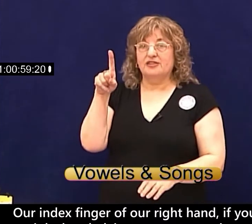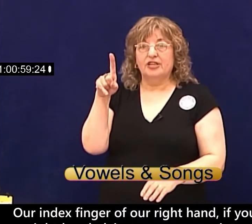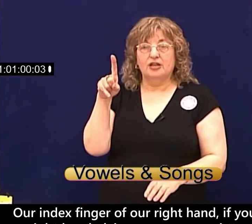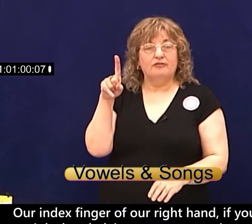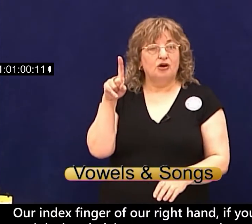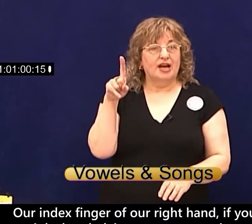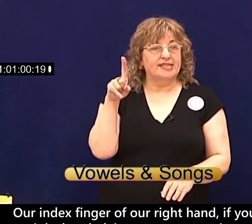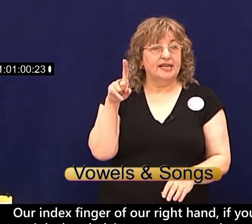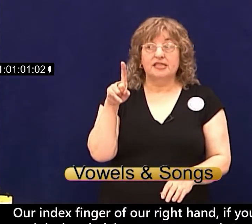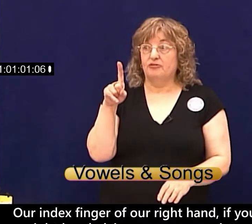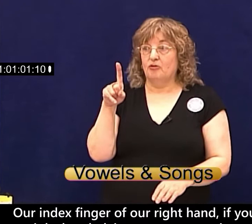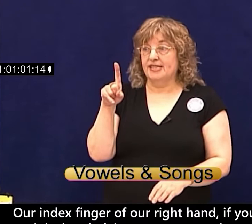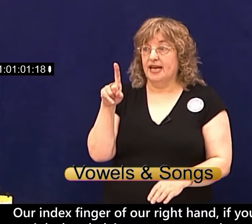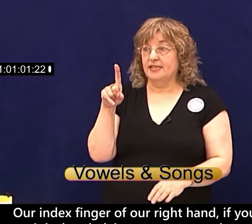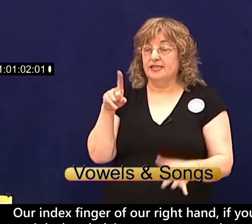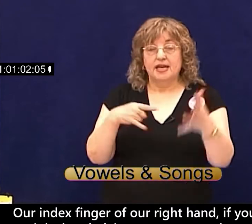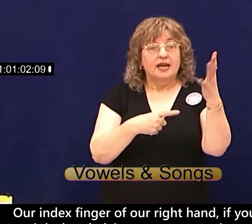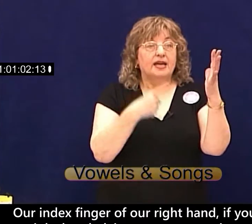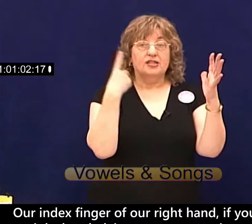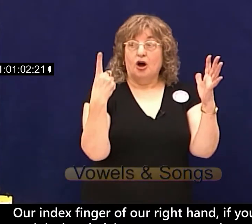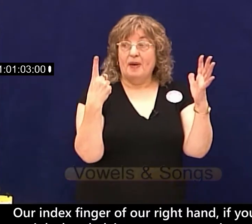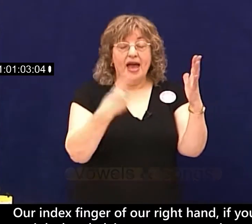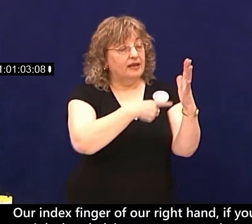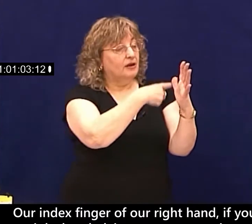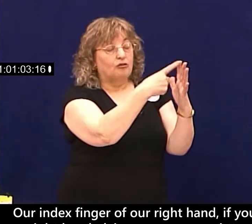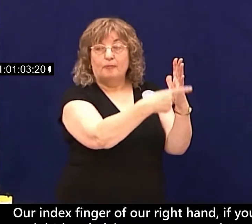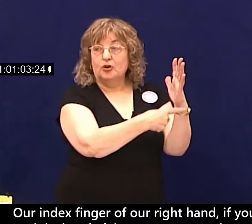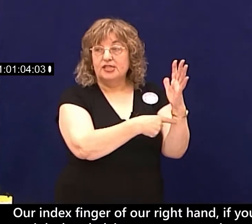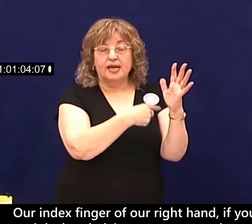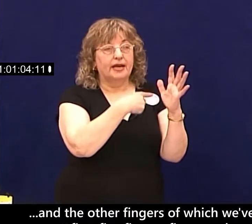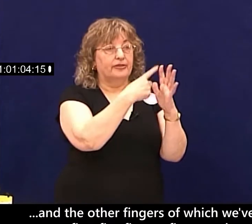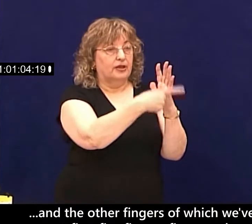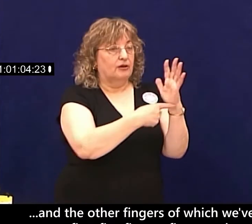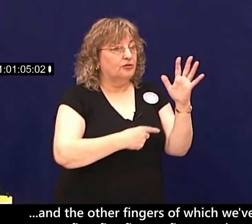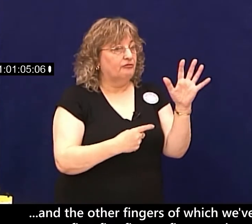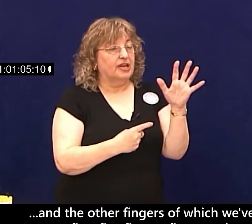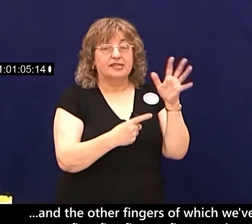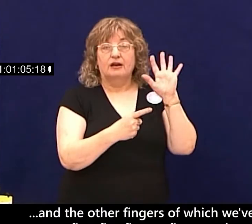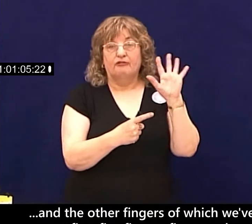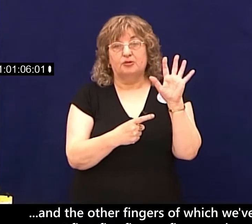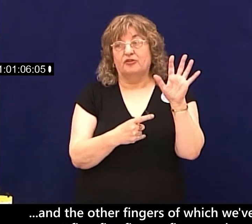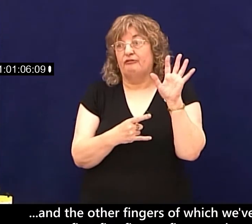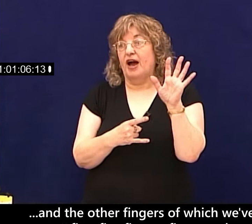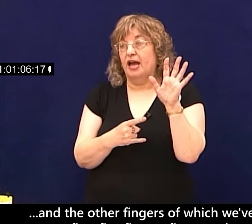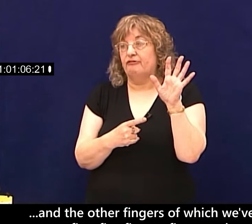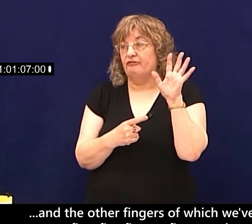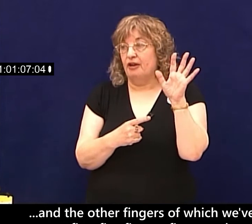finger of our right hand, if we're right-handed, is our pen or our pointer, and the other fingers, of which we've got five